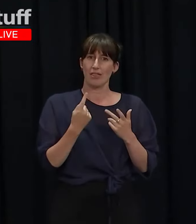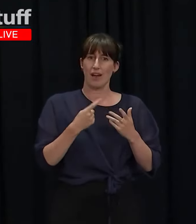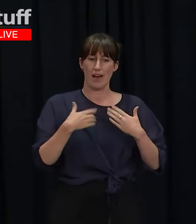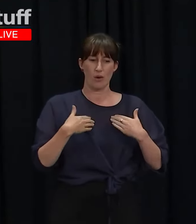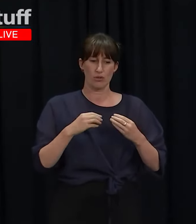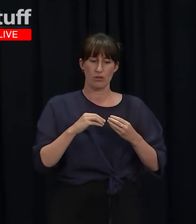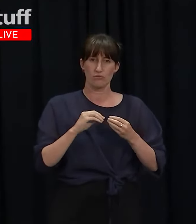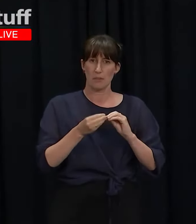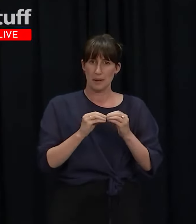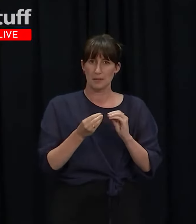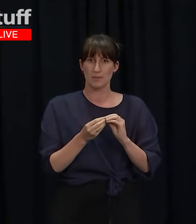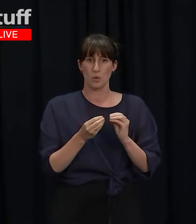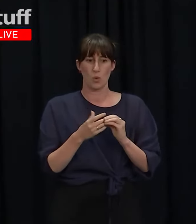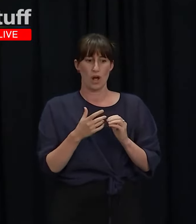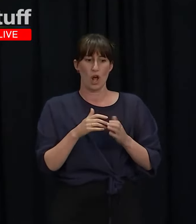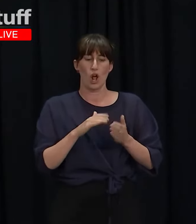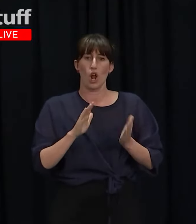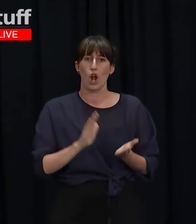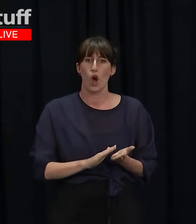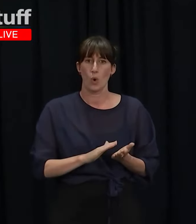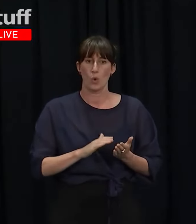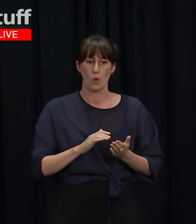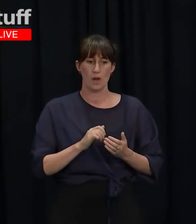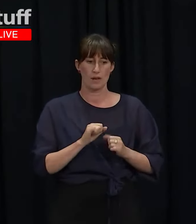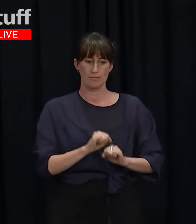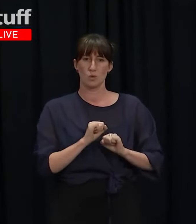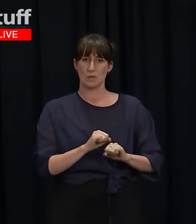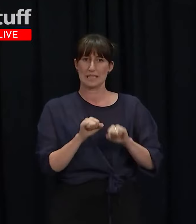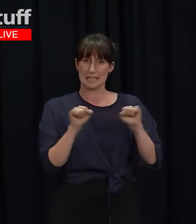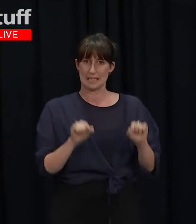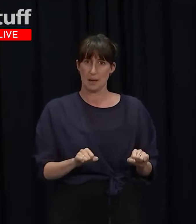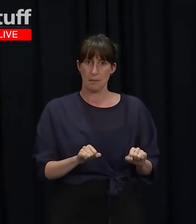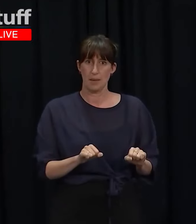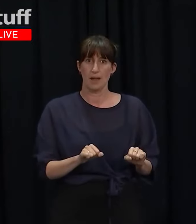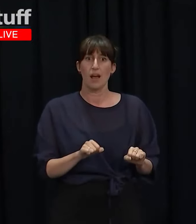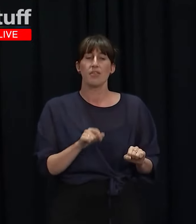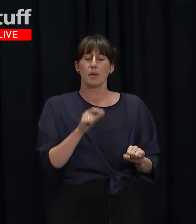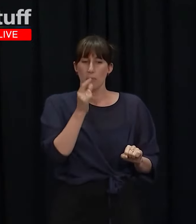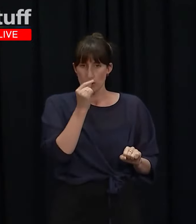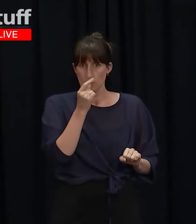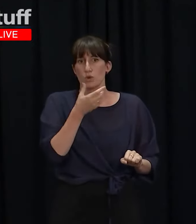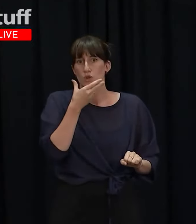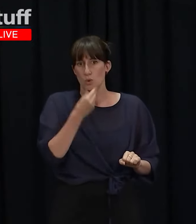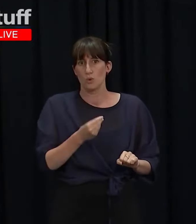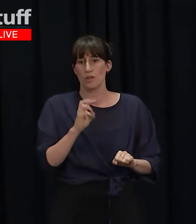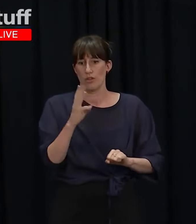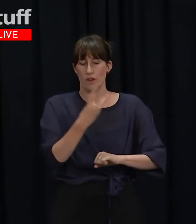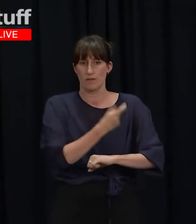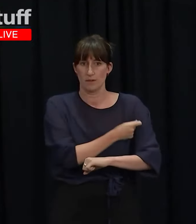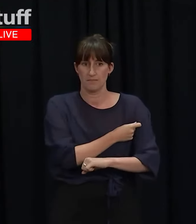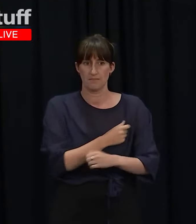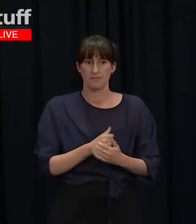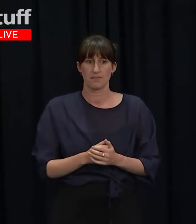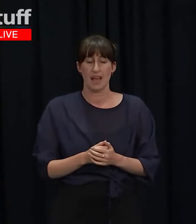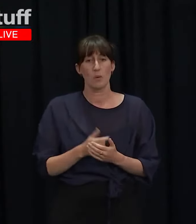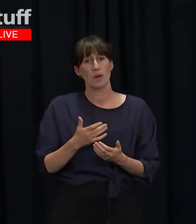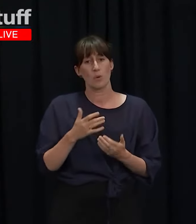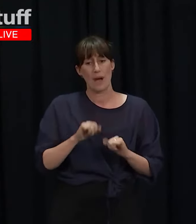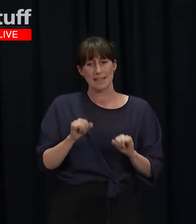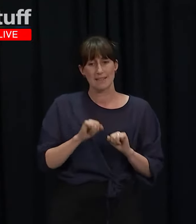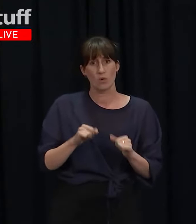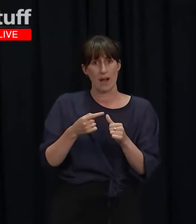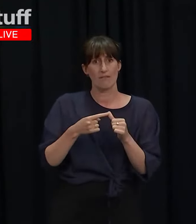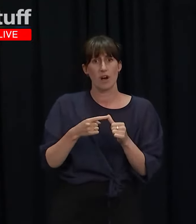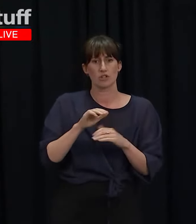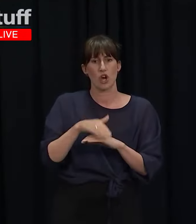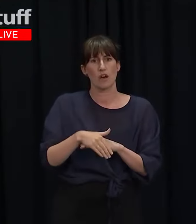the between the first and second doses for our 5 to 11-year-olds. At the moment, that is 8 weeks, and I've asked them for just to keep that under